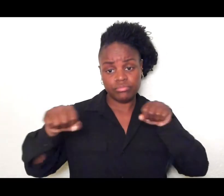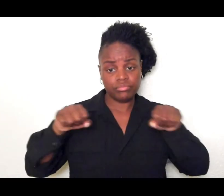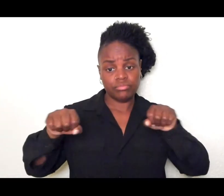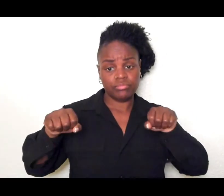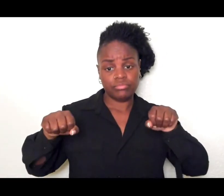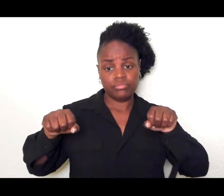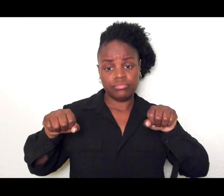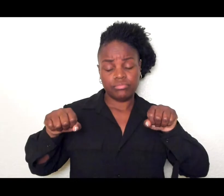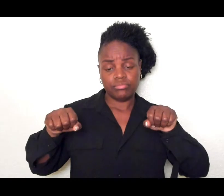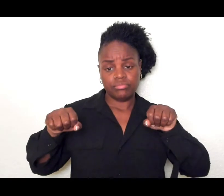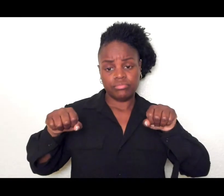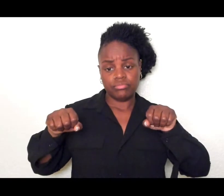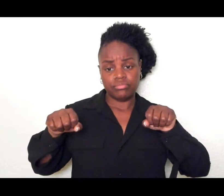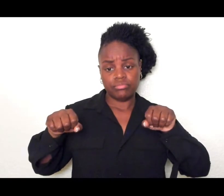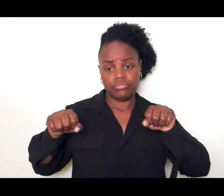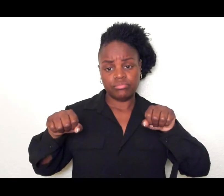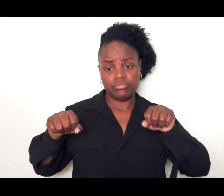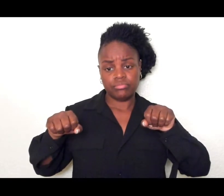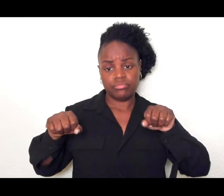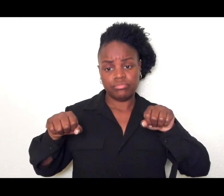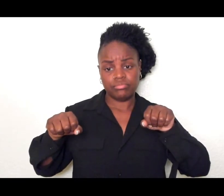shake,